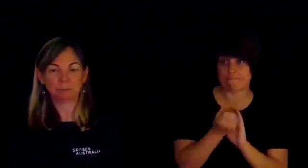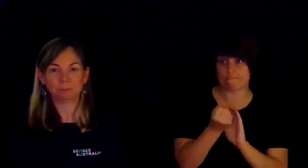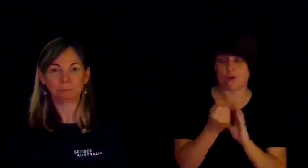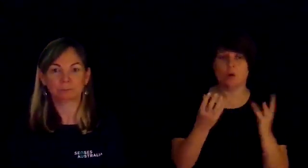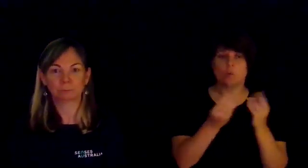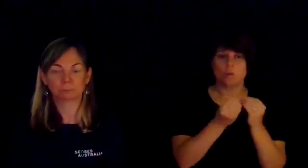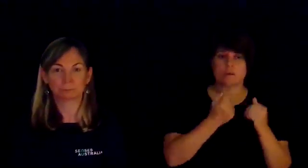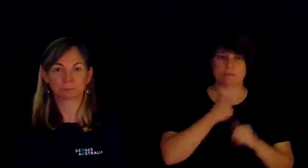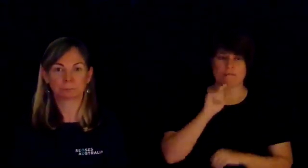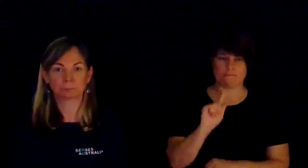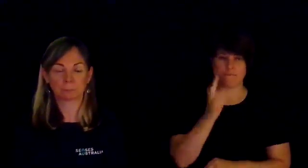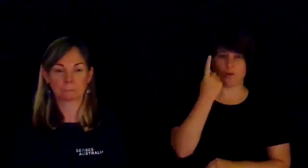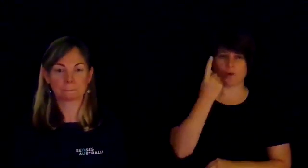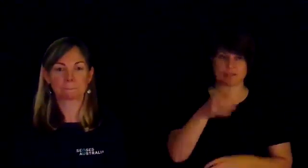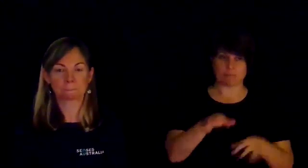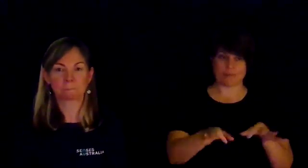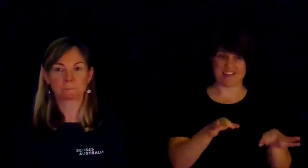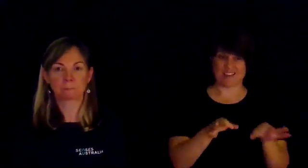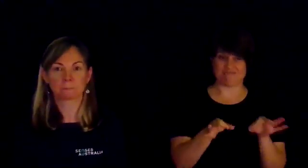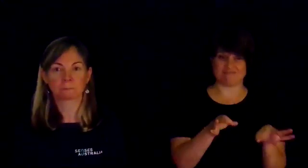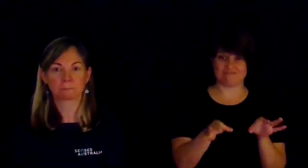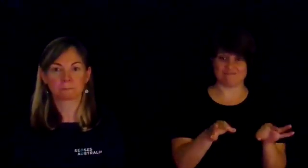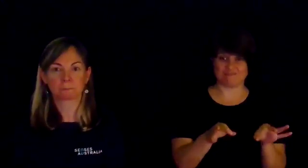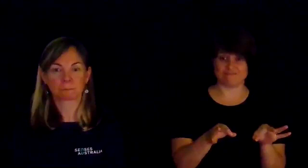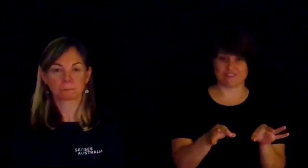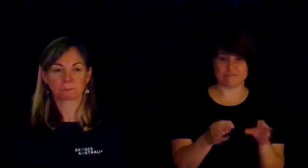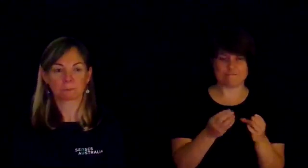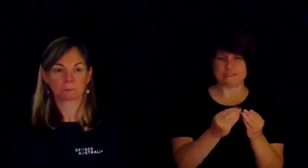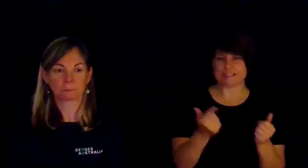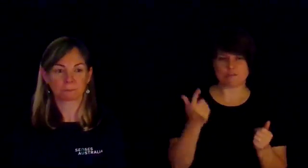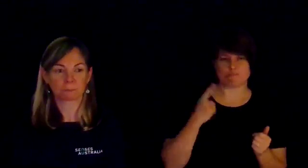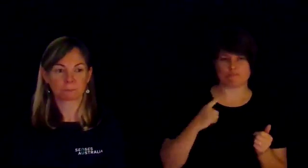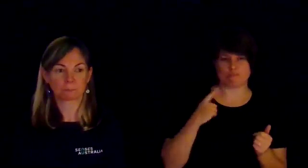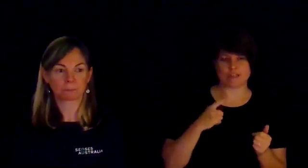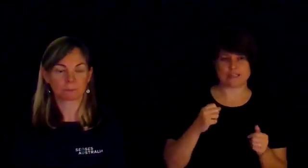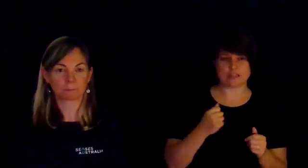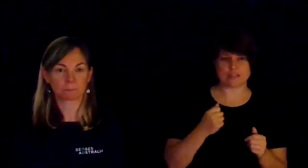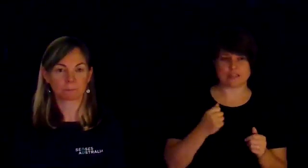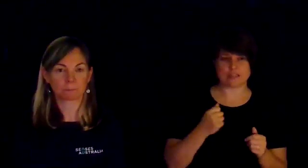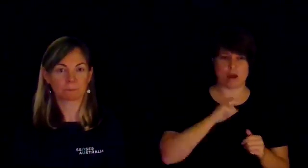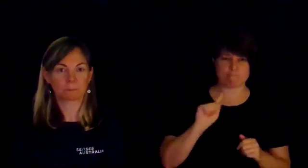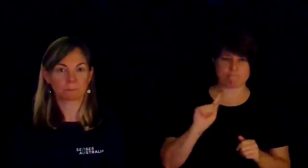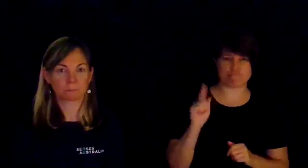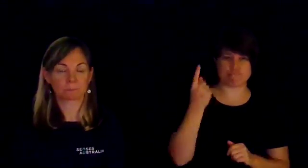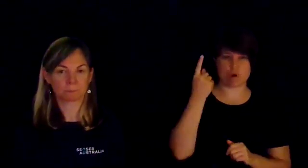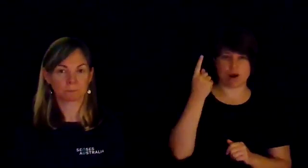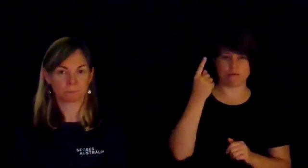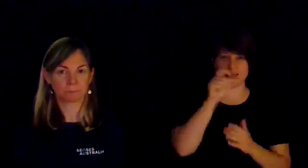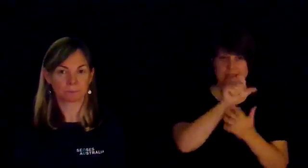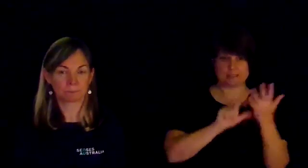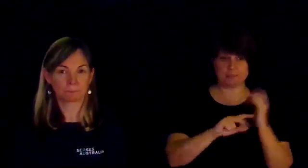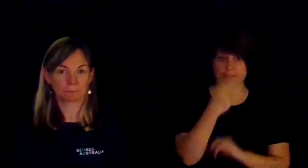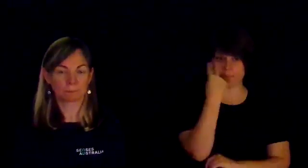my first plan, for some reason, my primary disability was blind